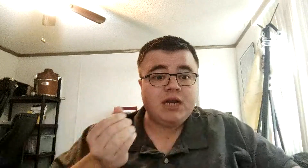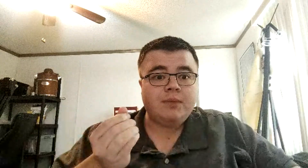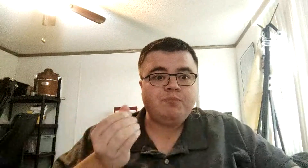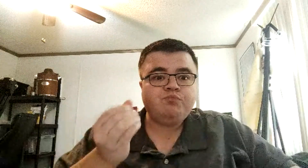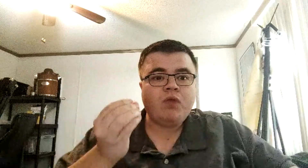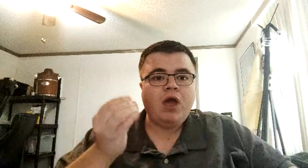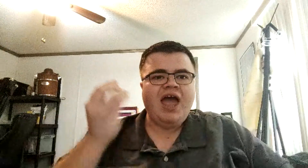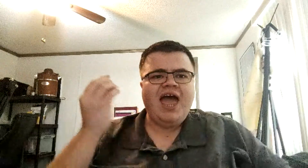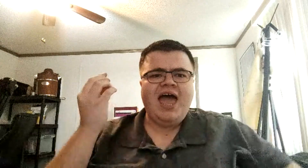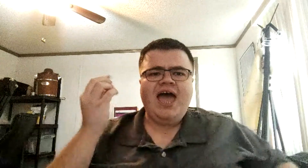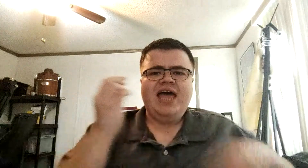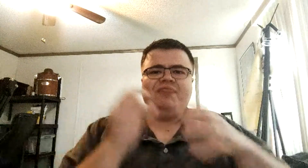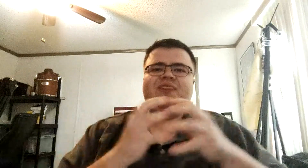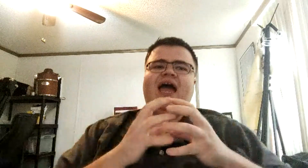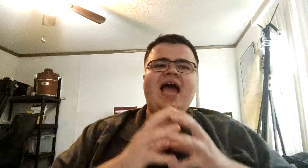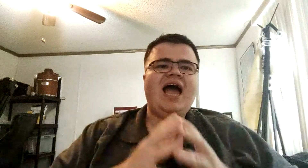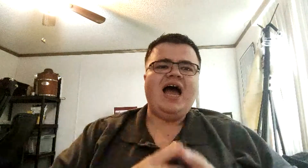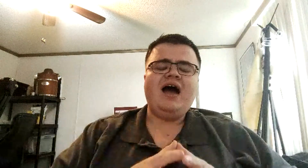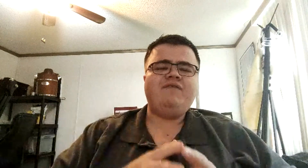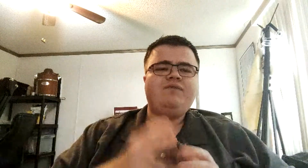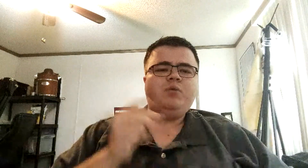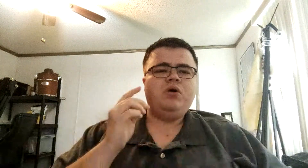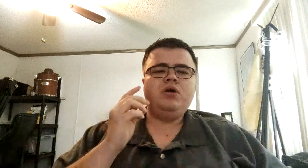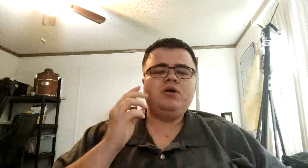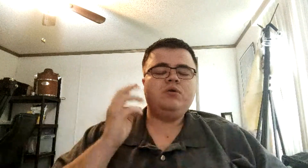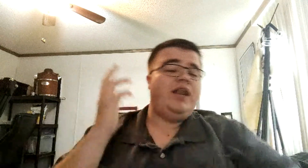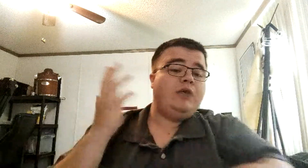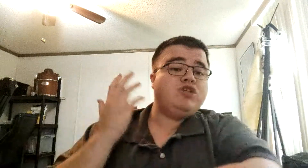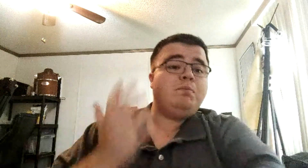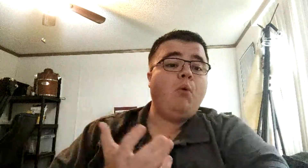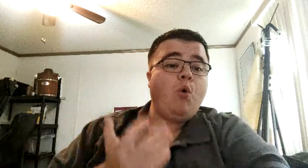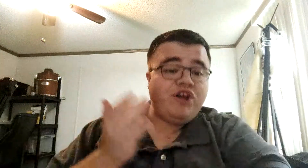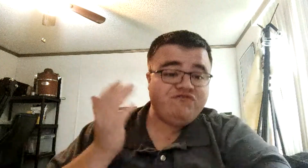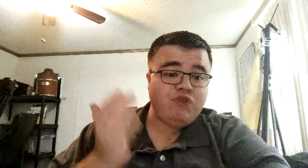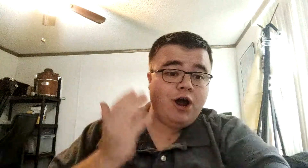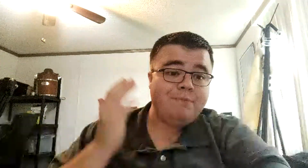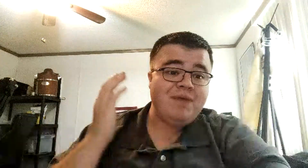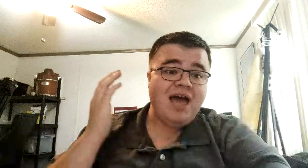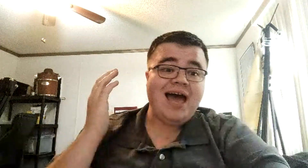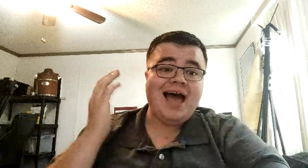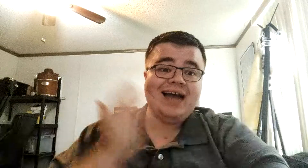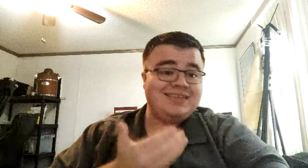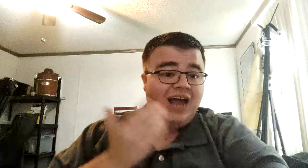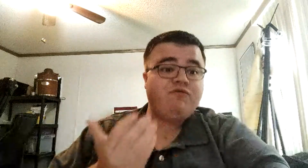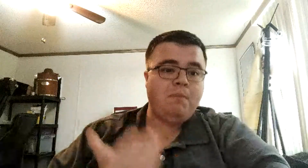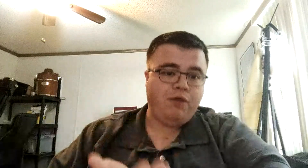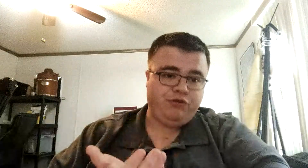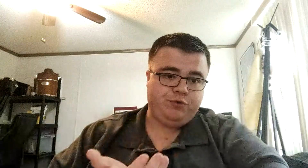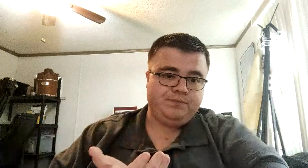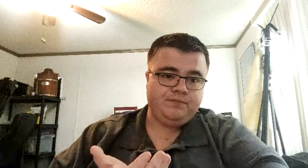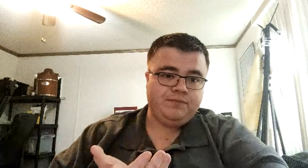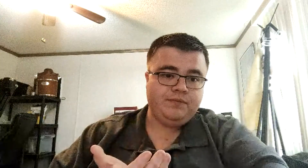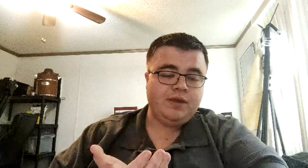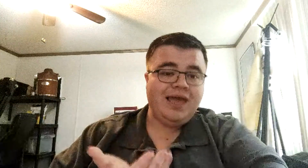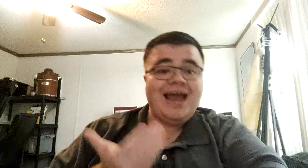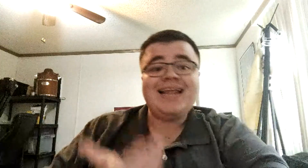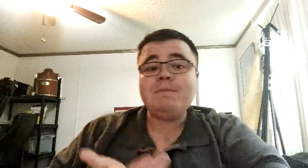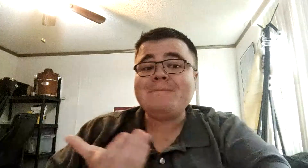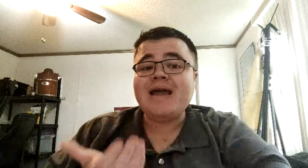family, they have, he was born from a deaf mother and he